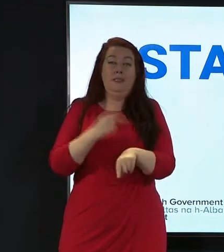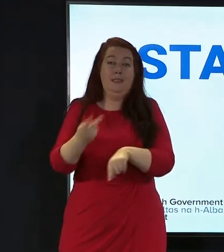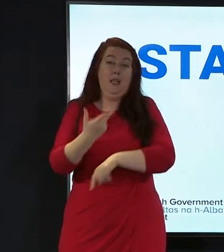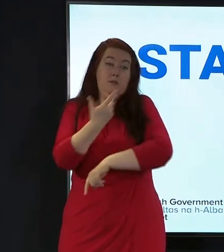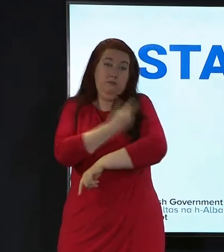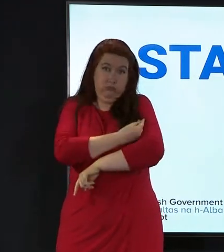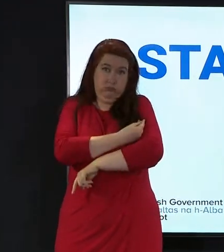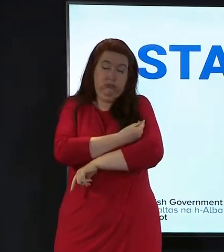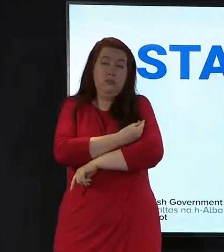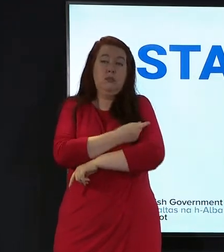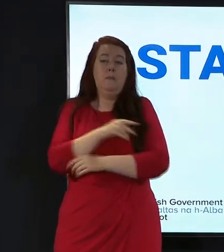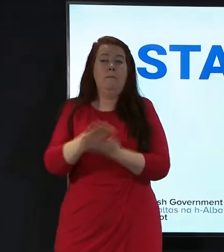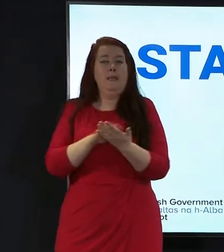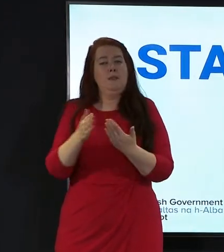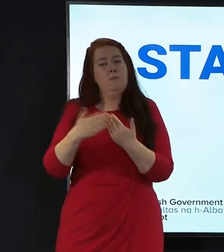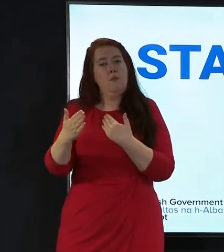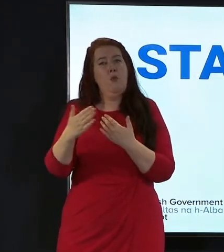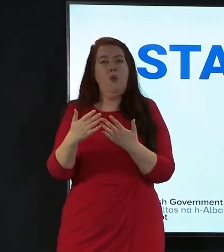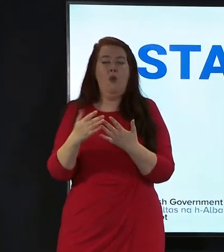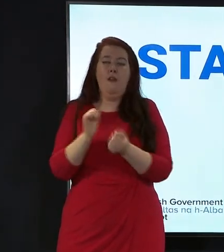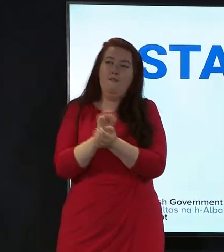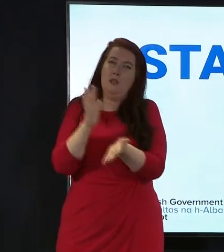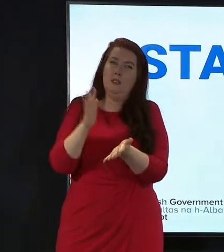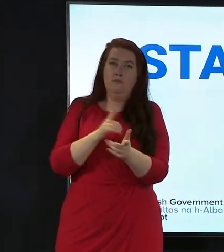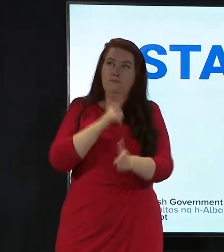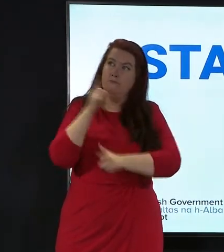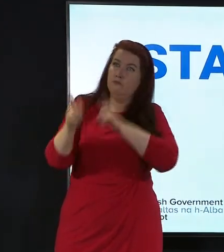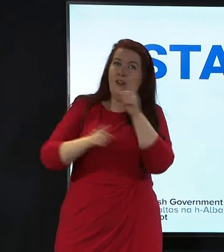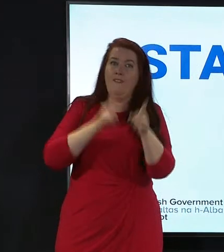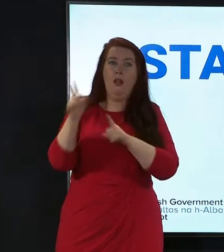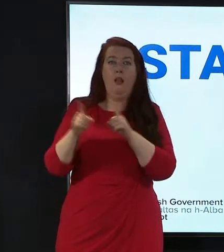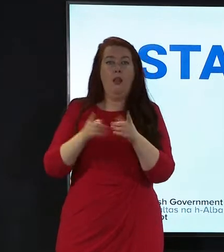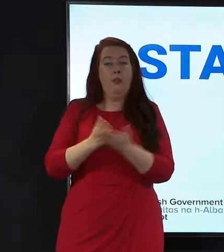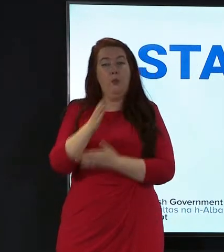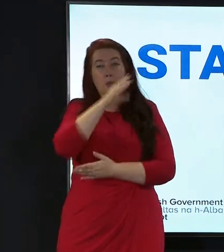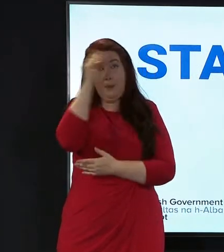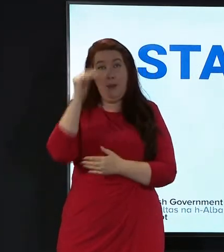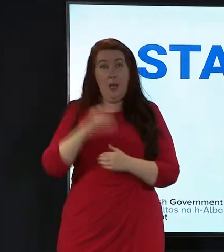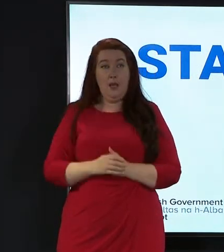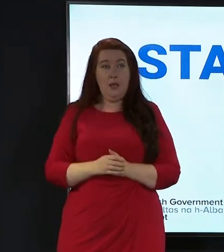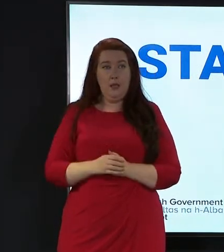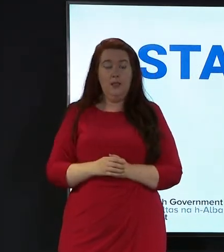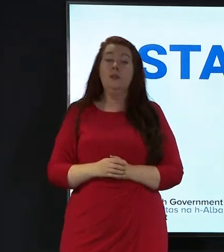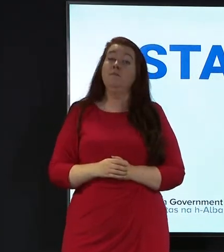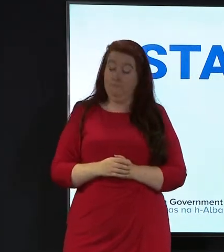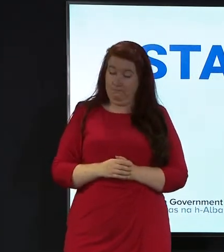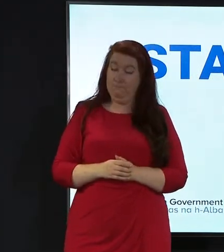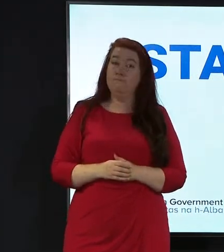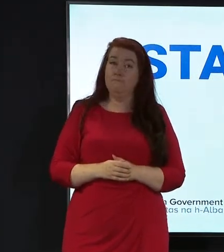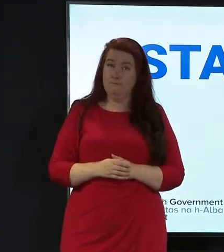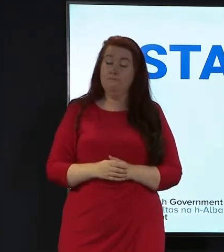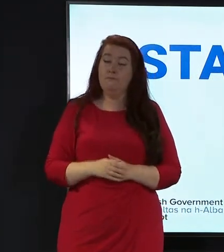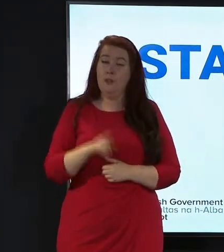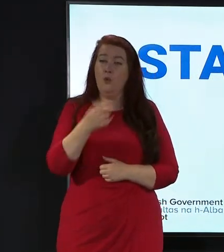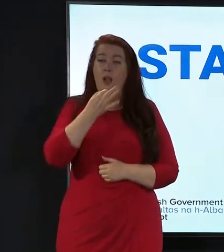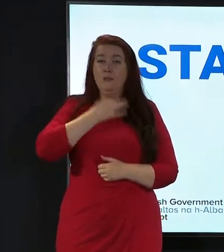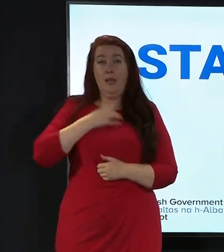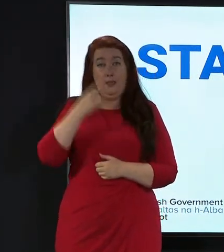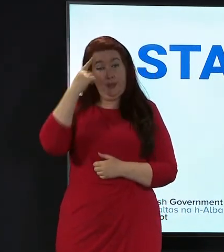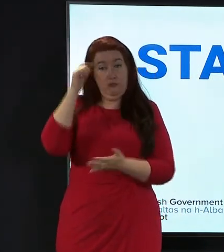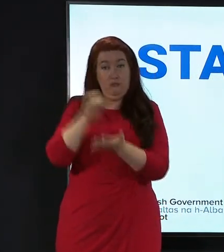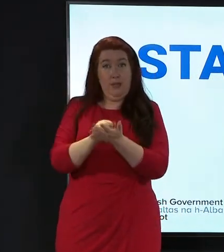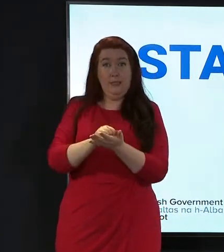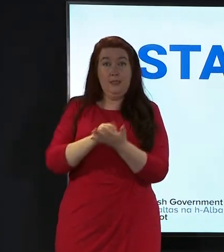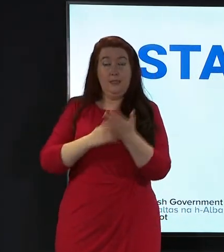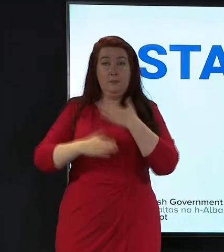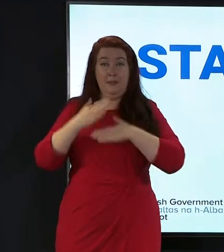vaccine greater freedom to travel at any point this summer? Thanks. So yes, I do think it was a proportionate measure when we